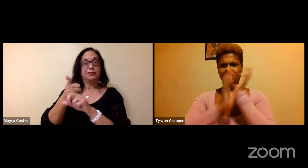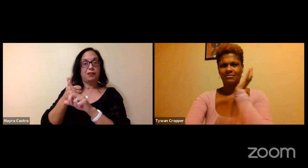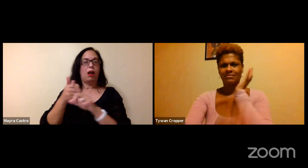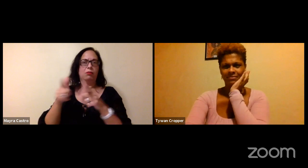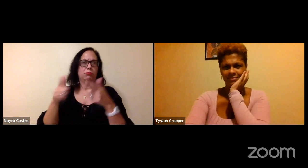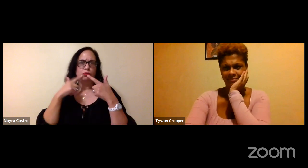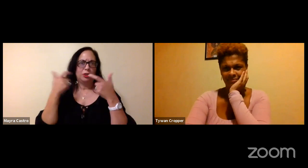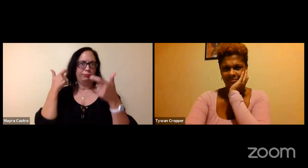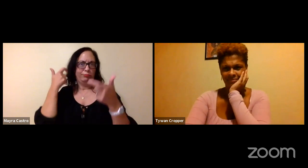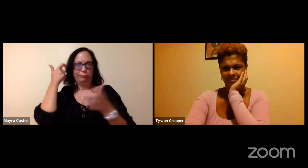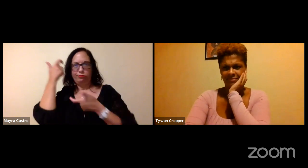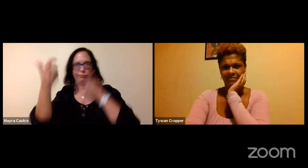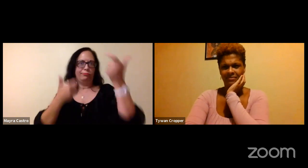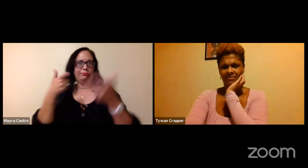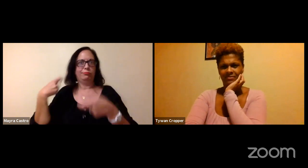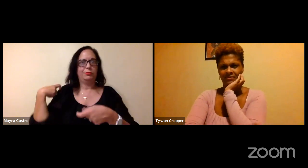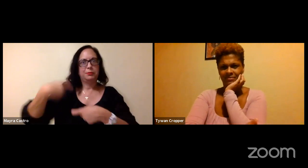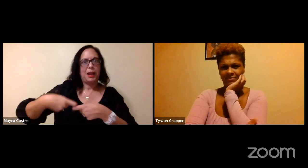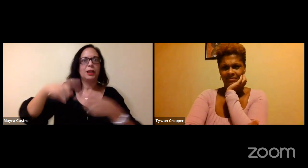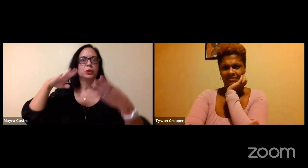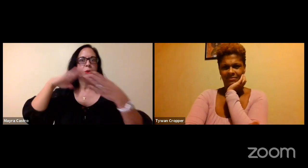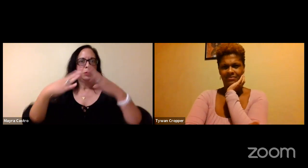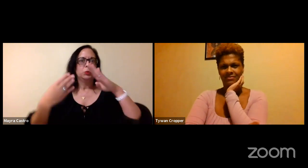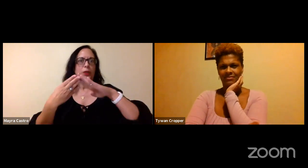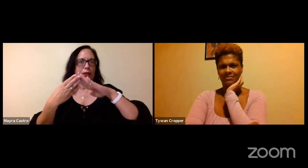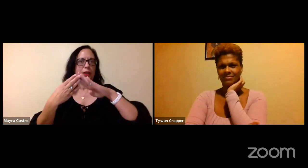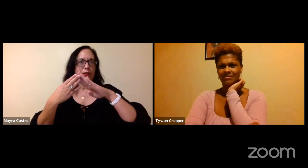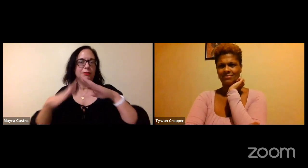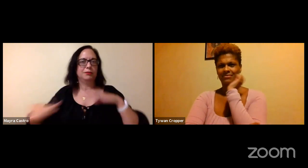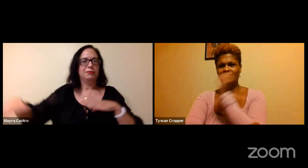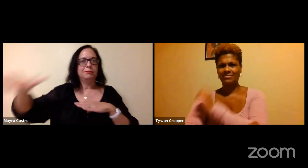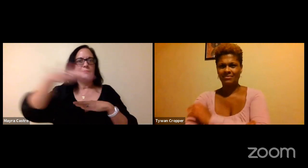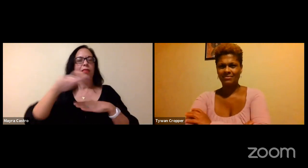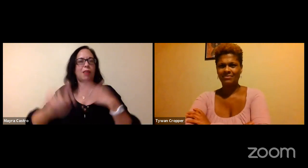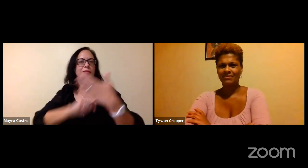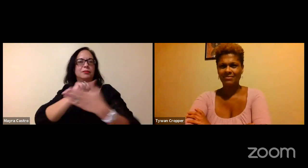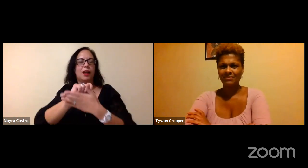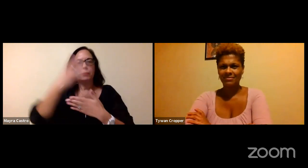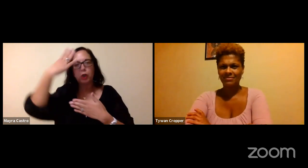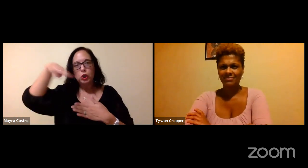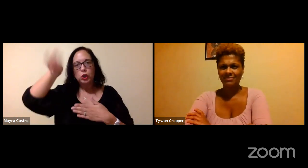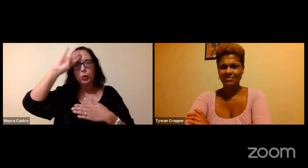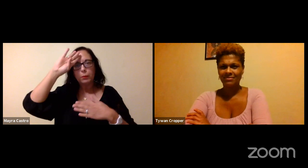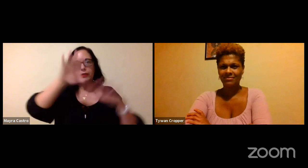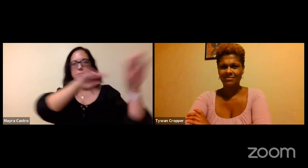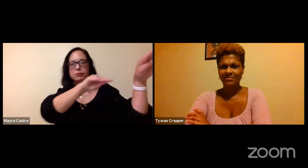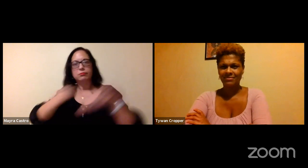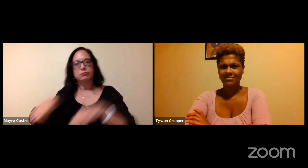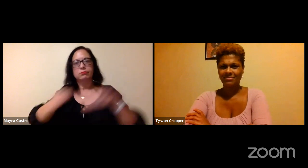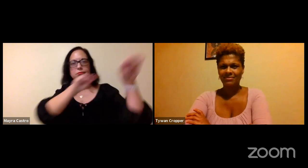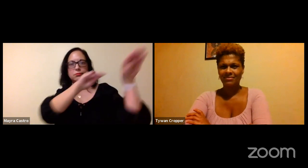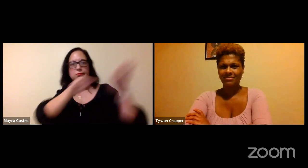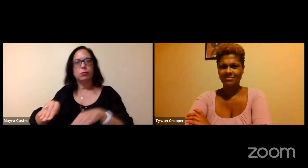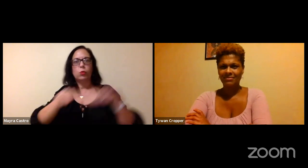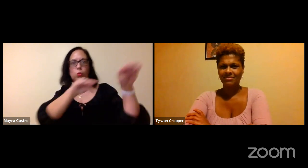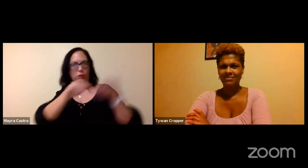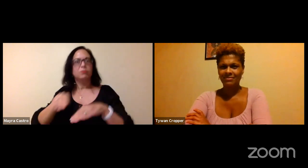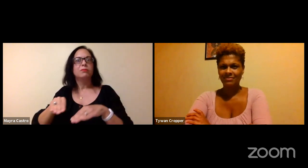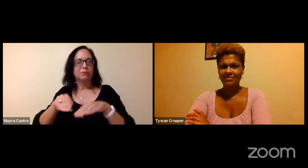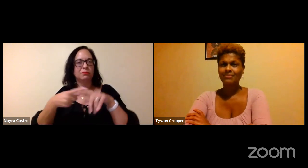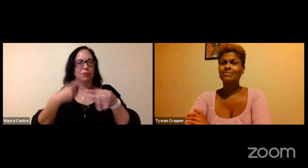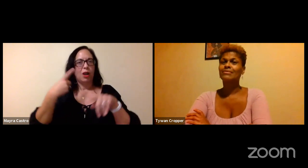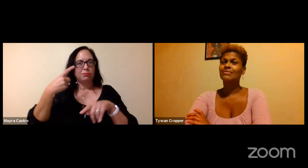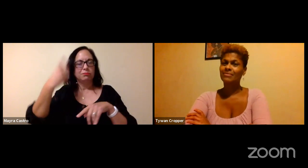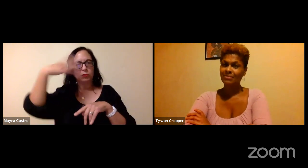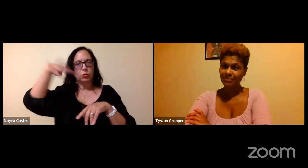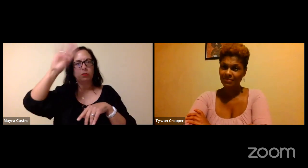was Union City, New Jersey, which has a very large Hispanic community. And at that time, there were